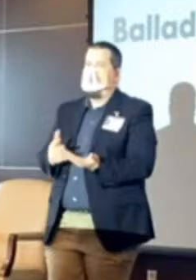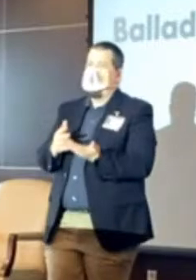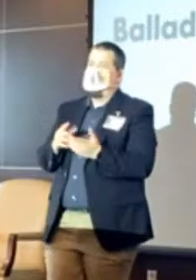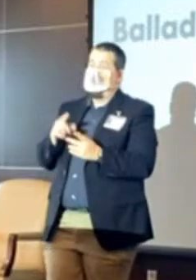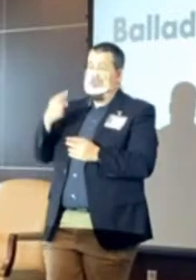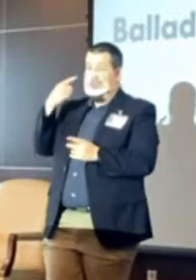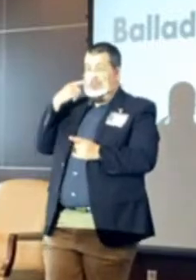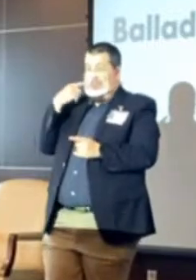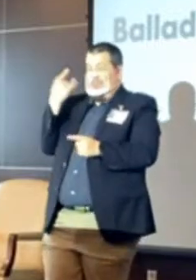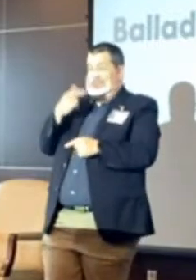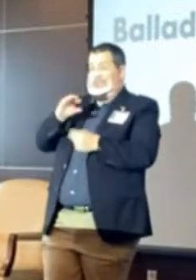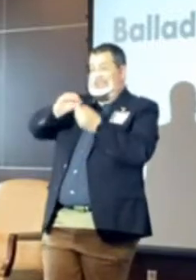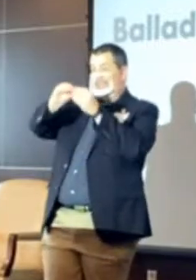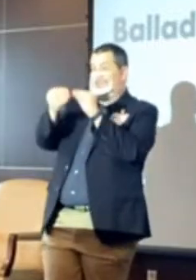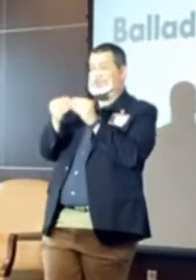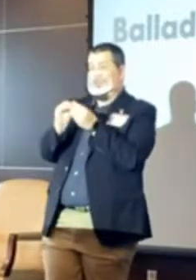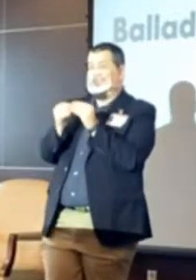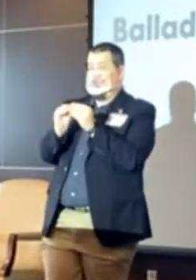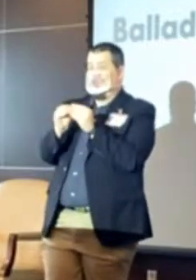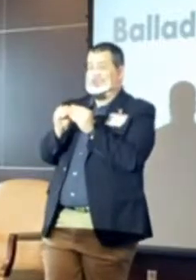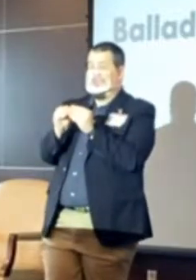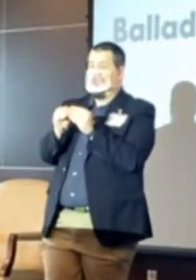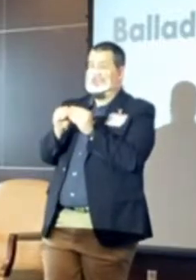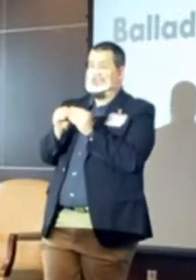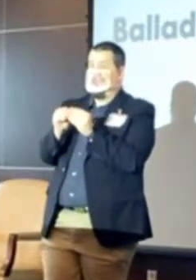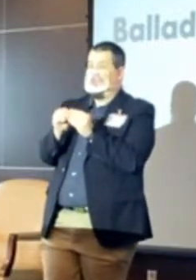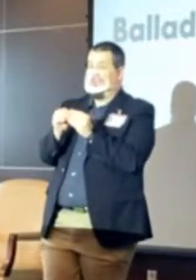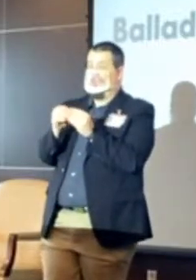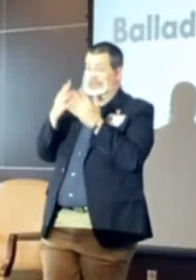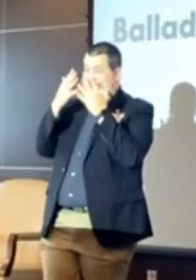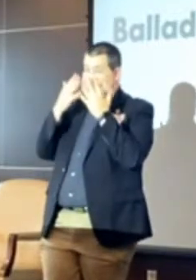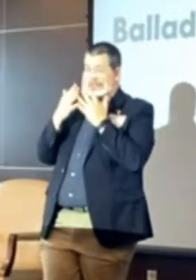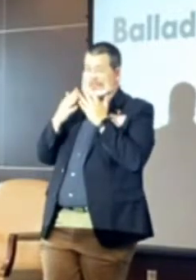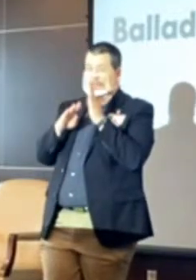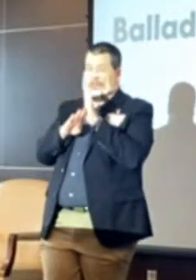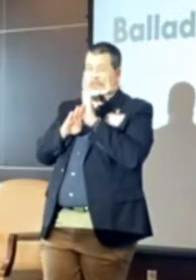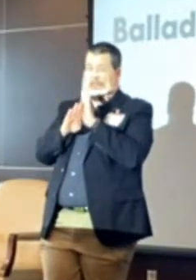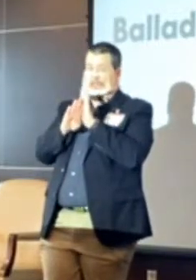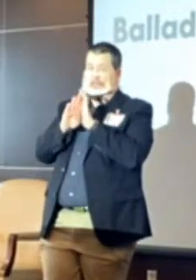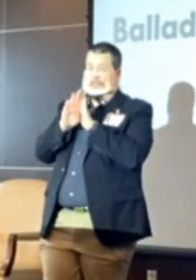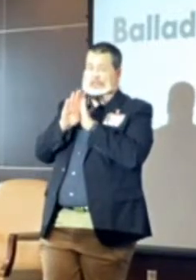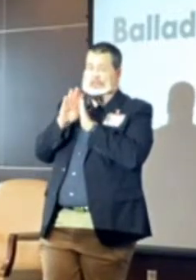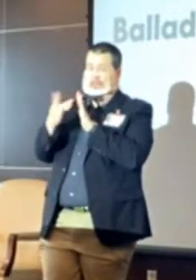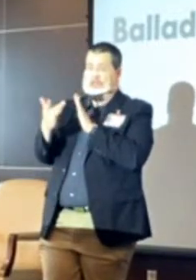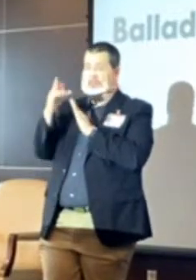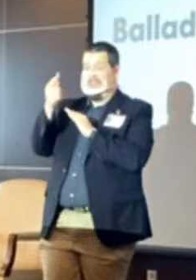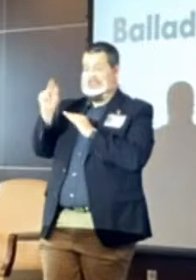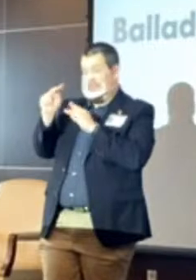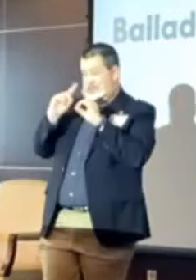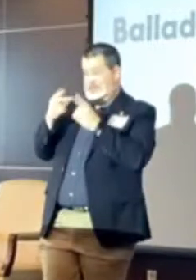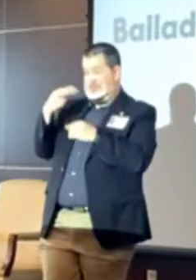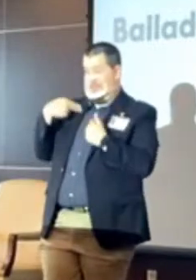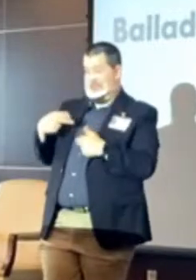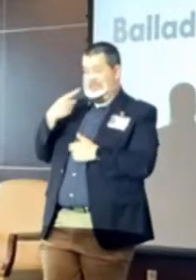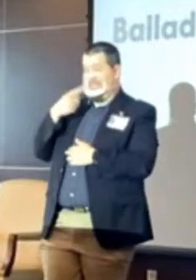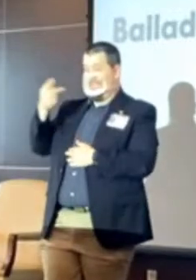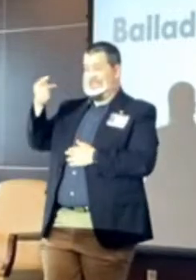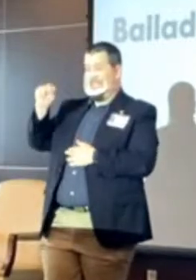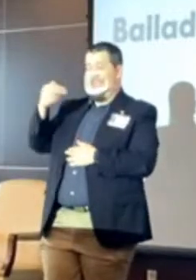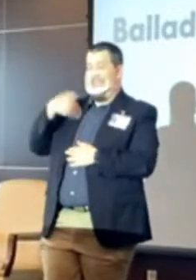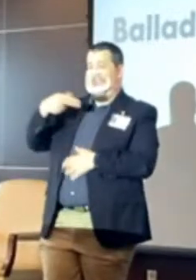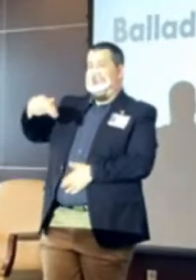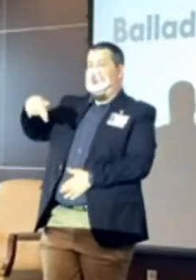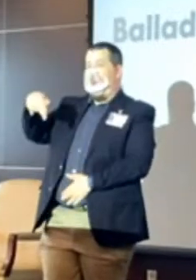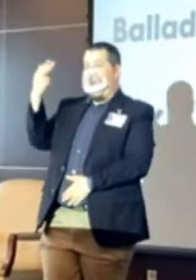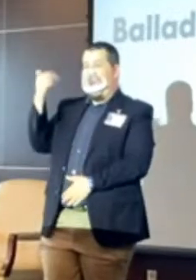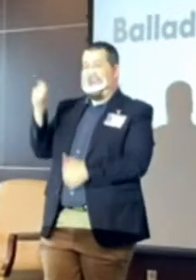As you've heard today, our numbers are quite grim. Just this morning, the Tennessee Department of Health shared that Tennessee now has the highest rate